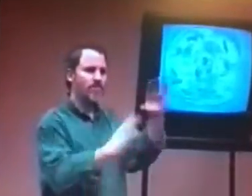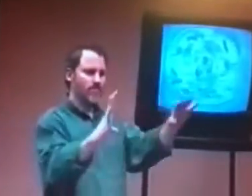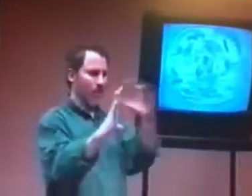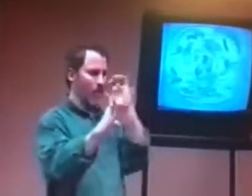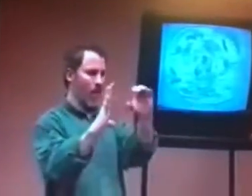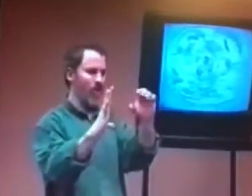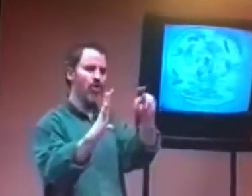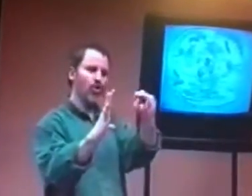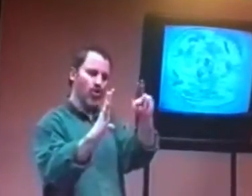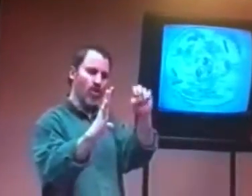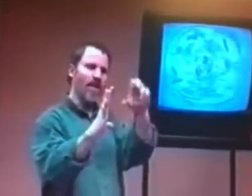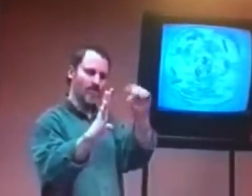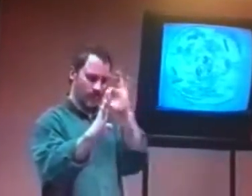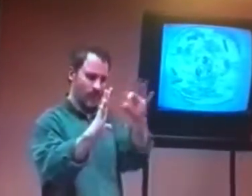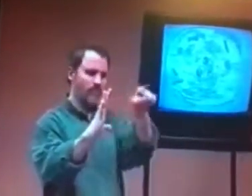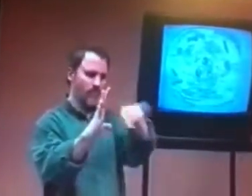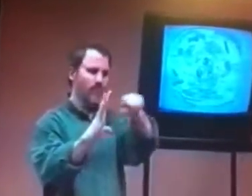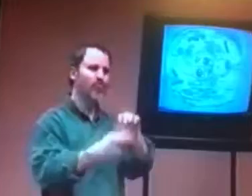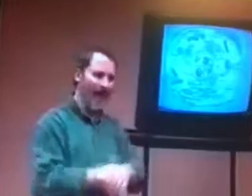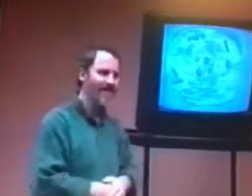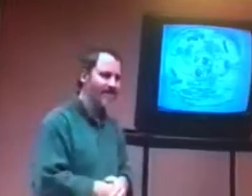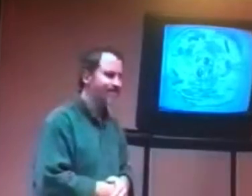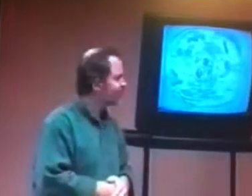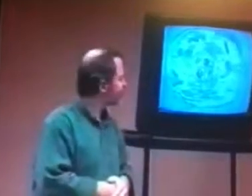Nucleus. Right in the middle.